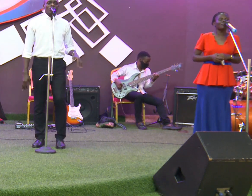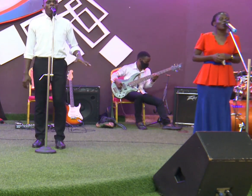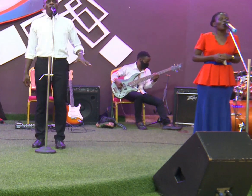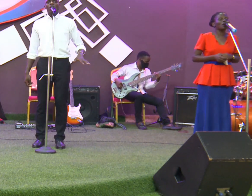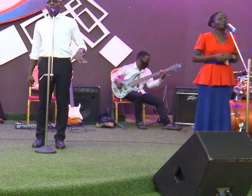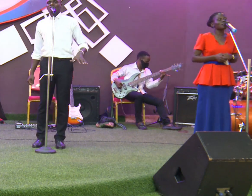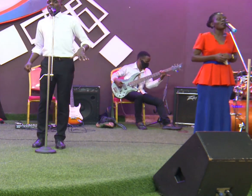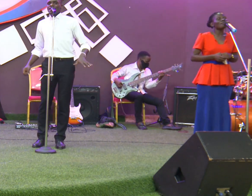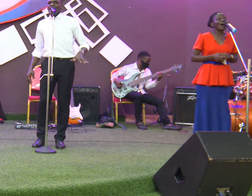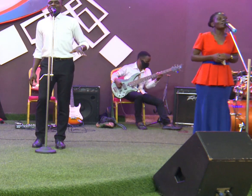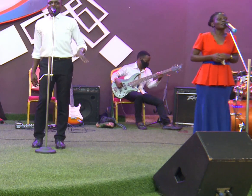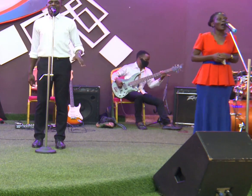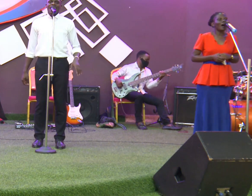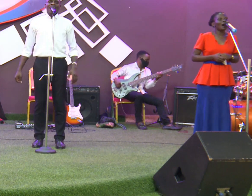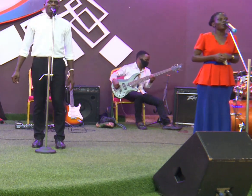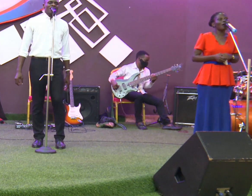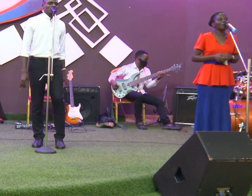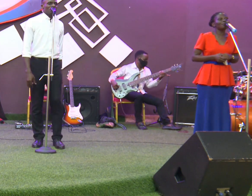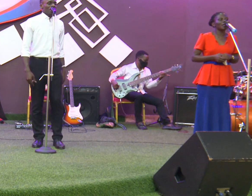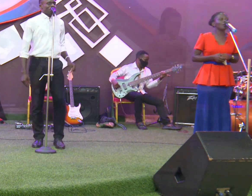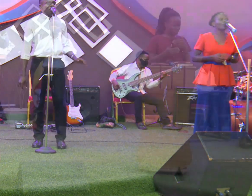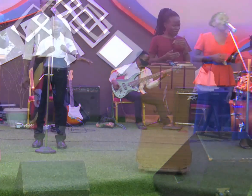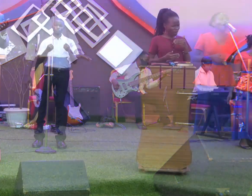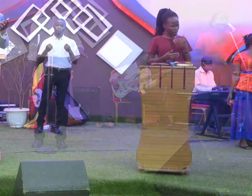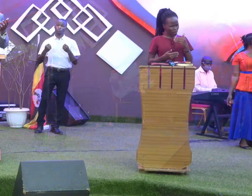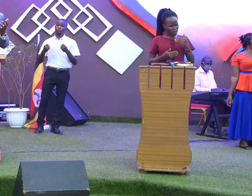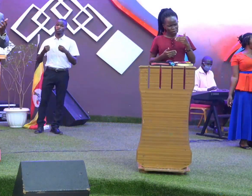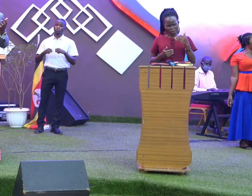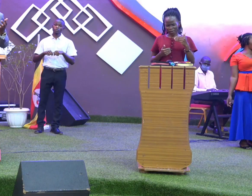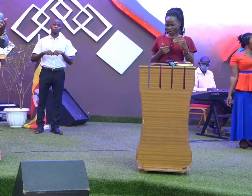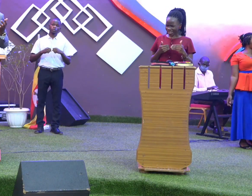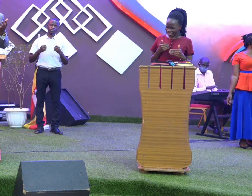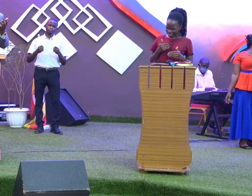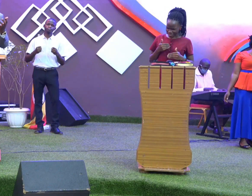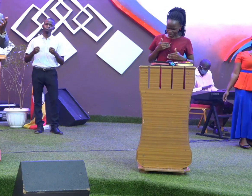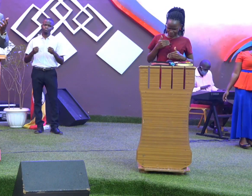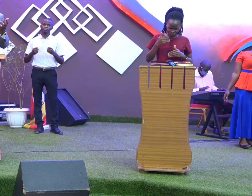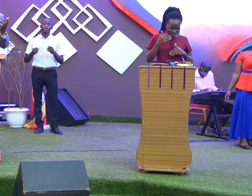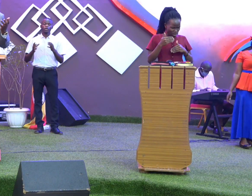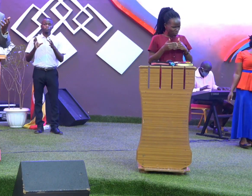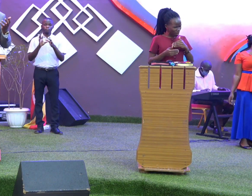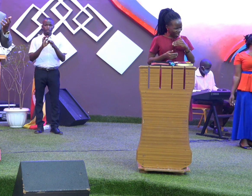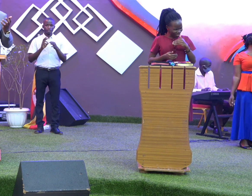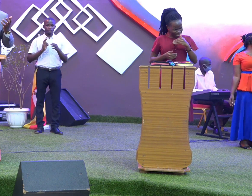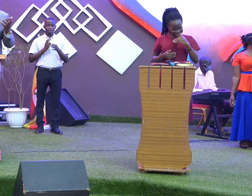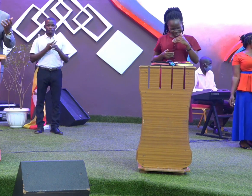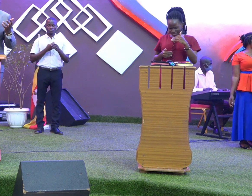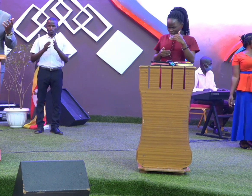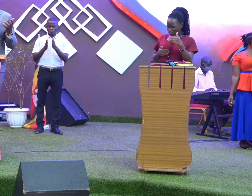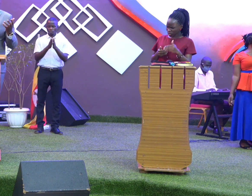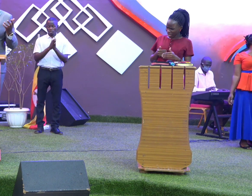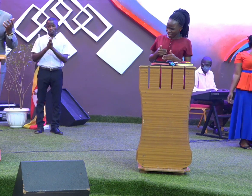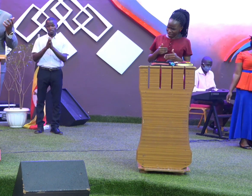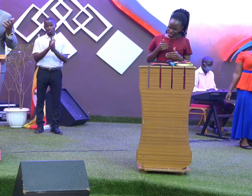spirits, Lord, that cannot be broken. Bind us, Lord. Bind